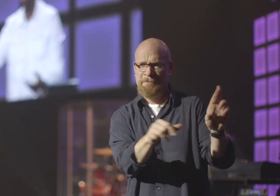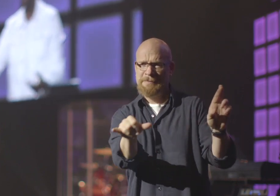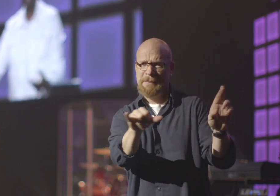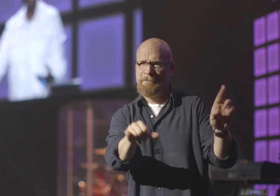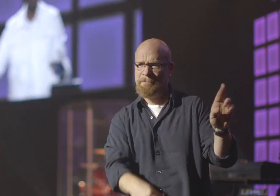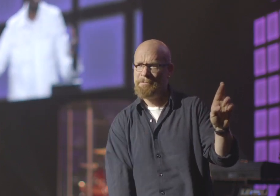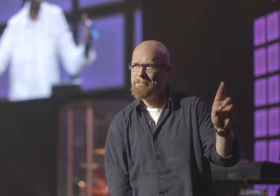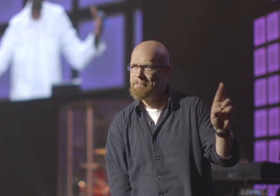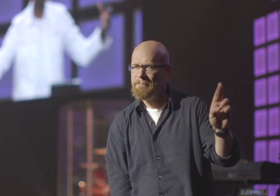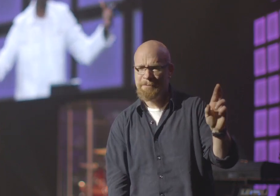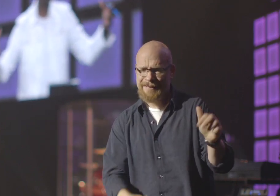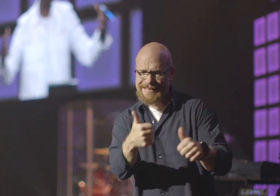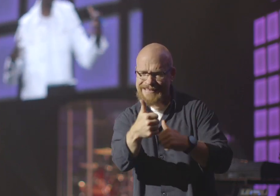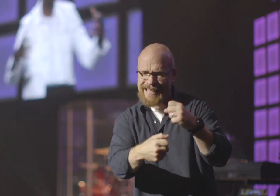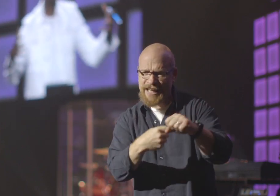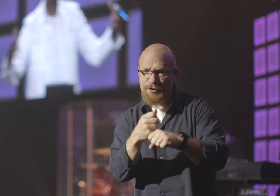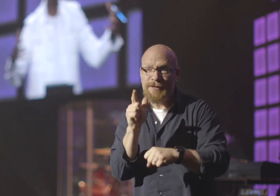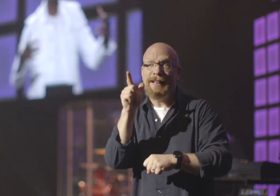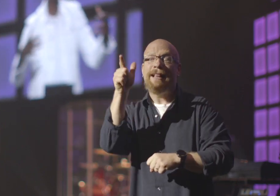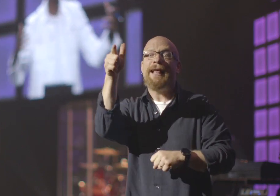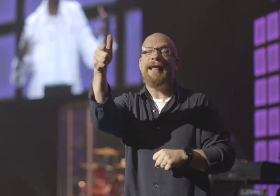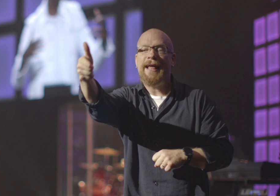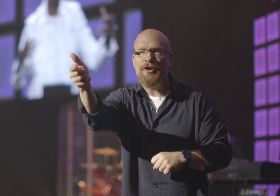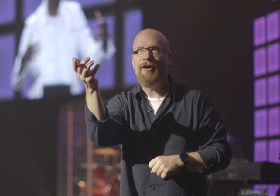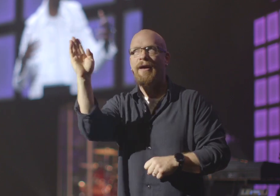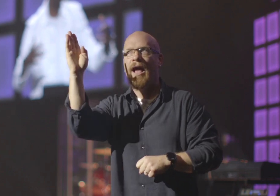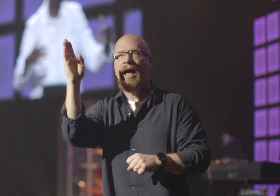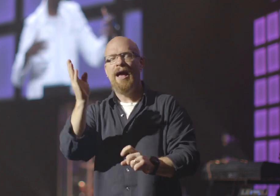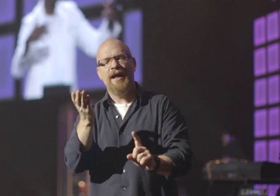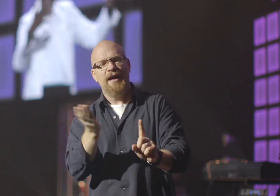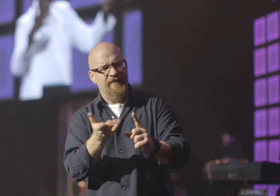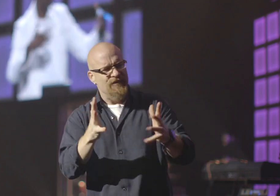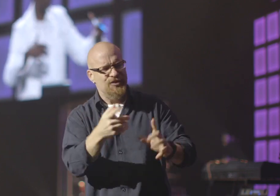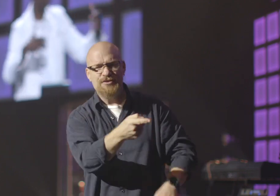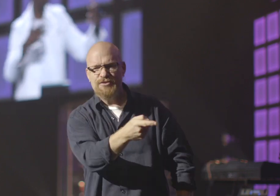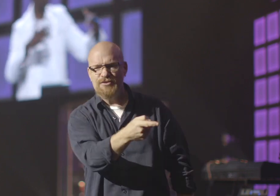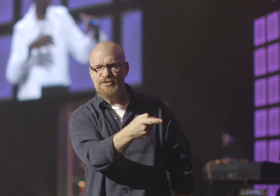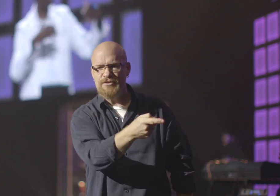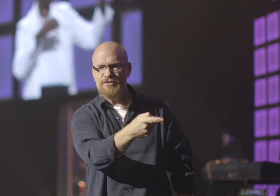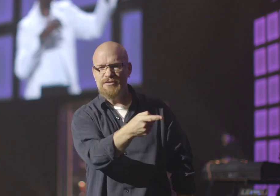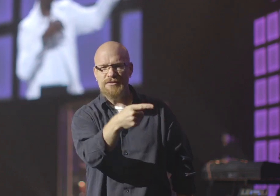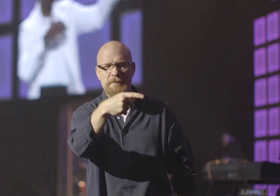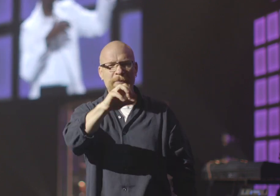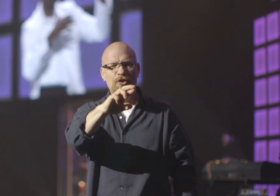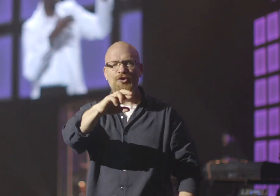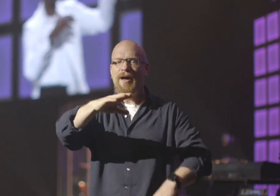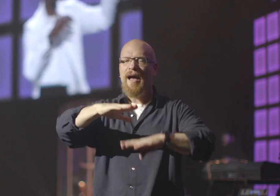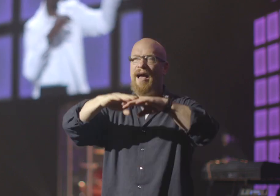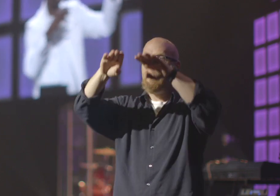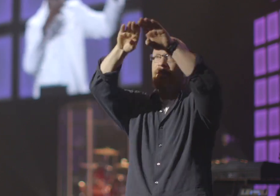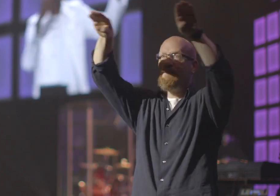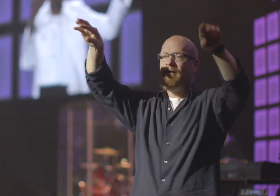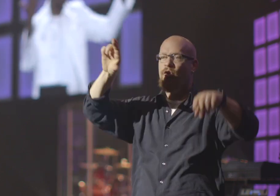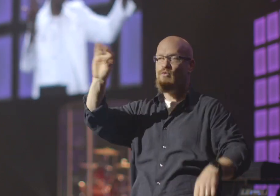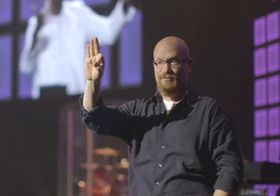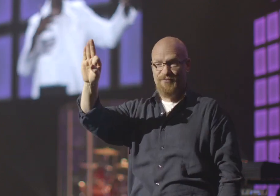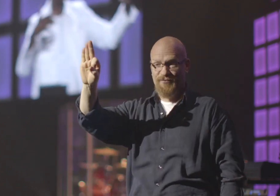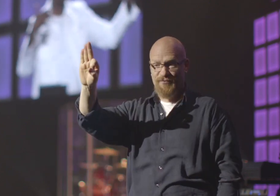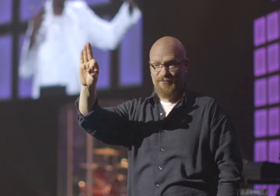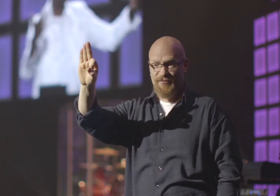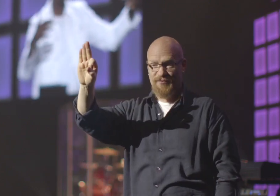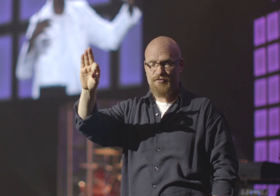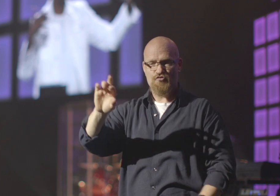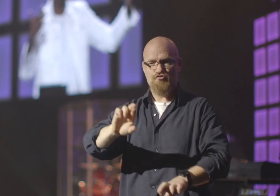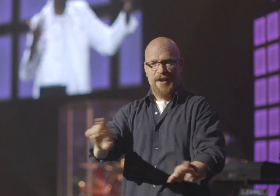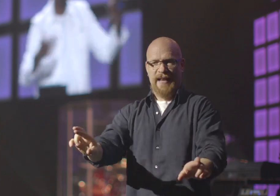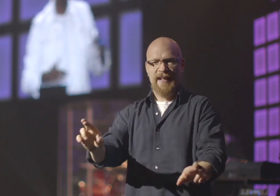10 years until God really convicted him that, listen, you know, of course, Peter was on the rooftop at the time. He was waiting for them to